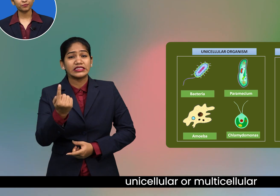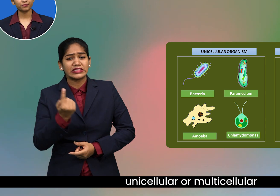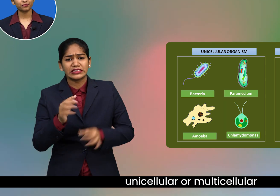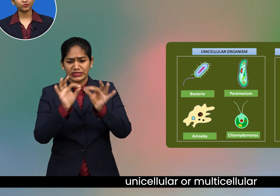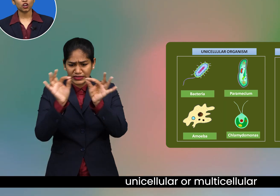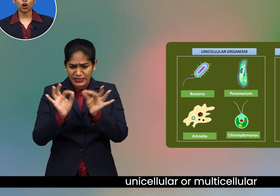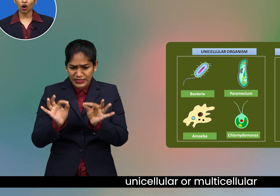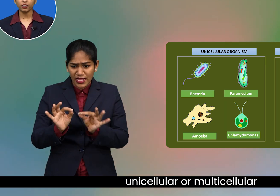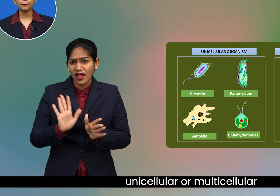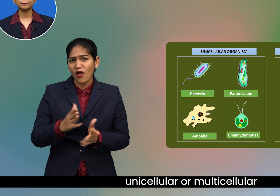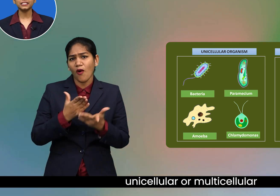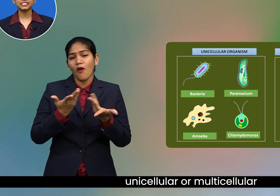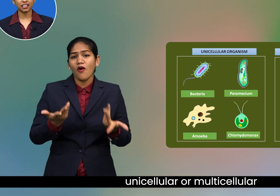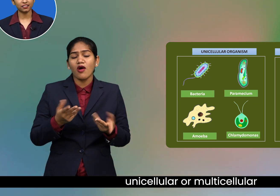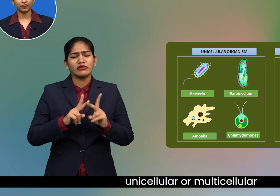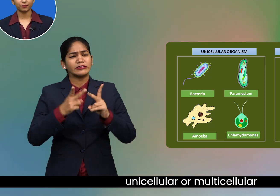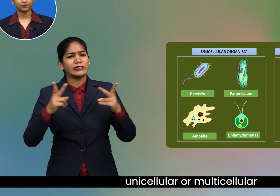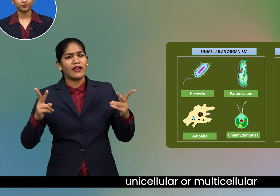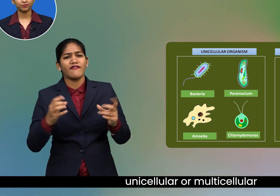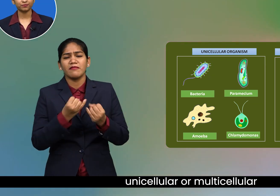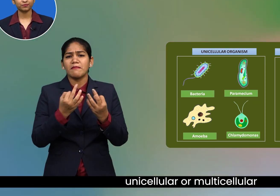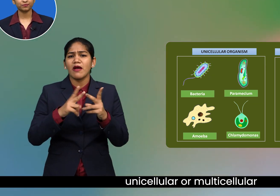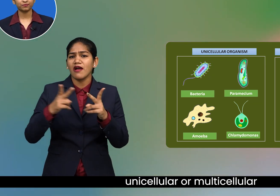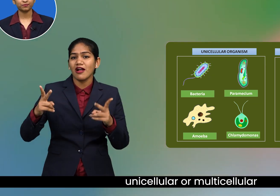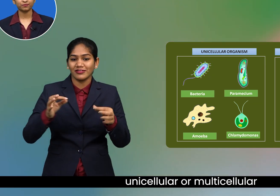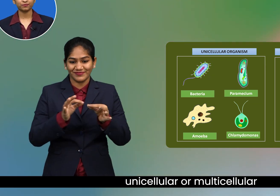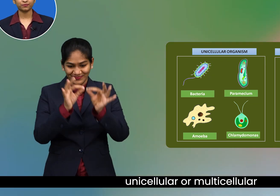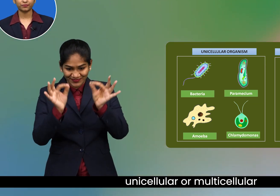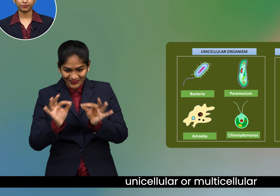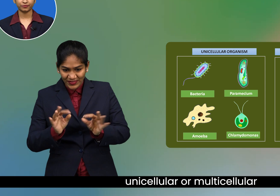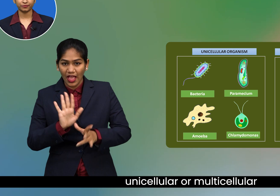unicellular or multicellular.